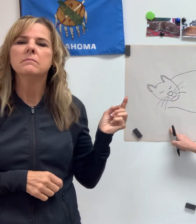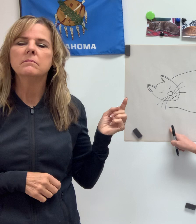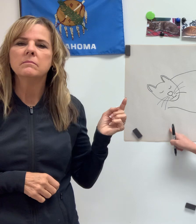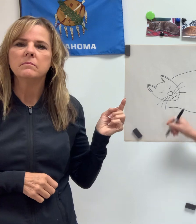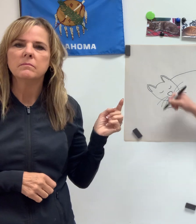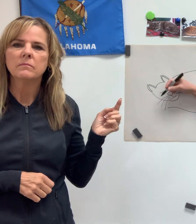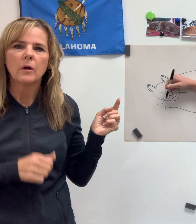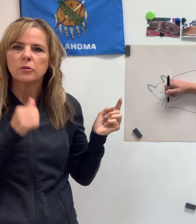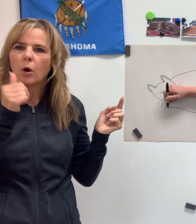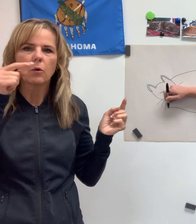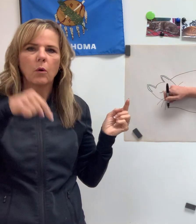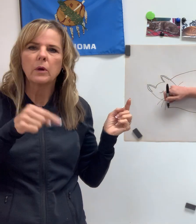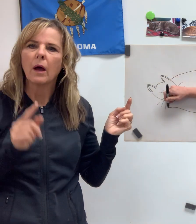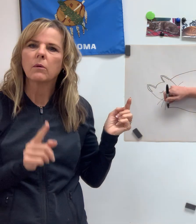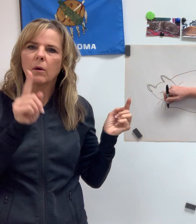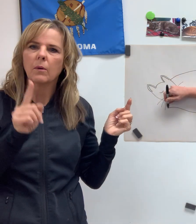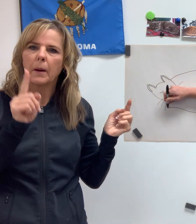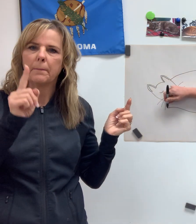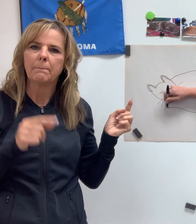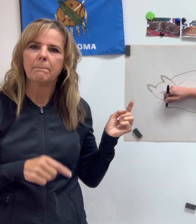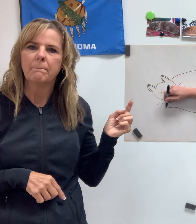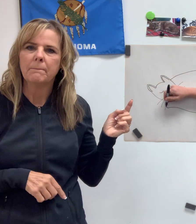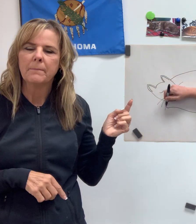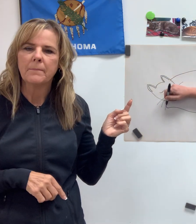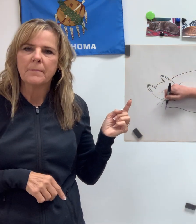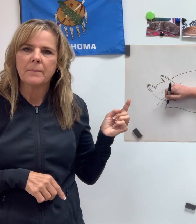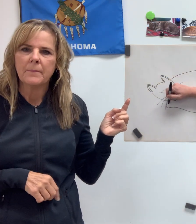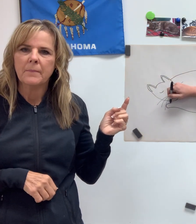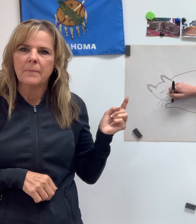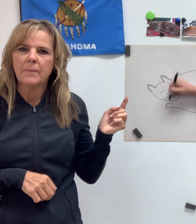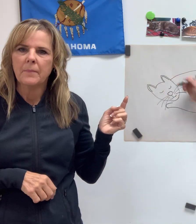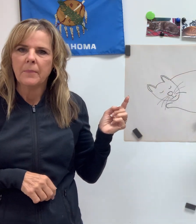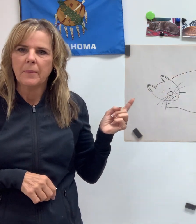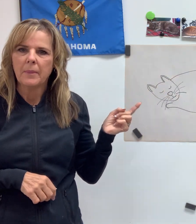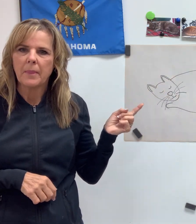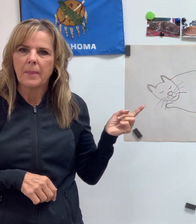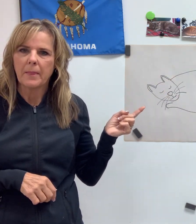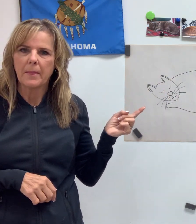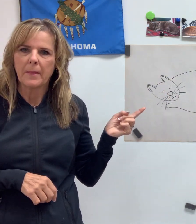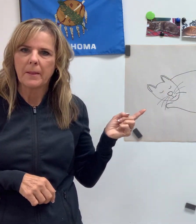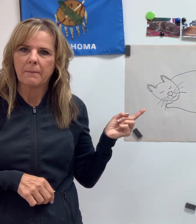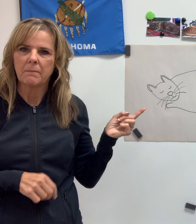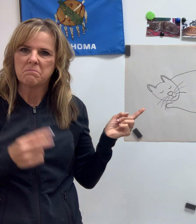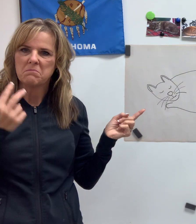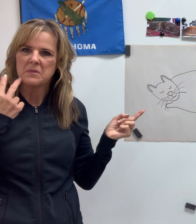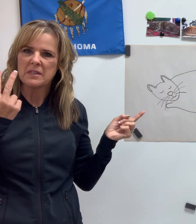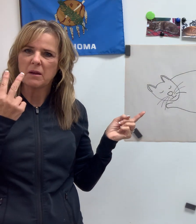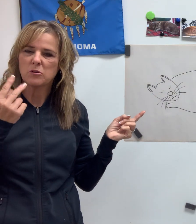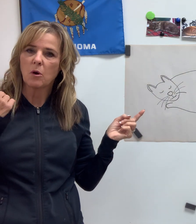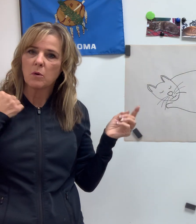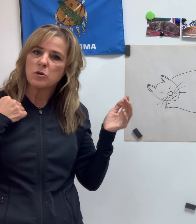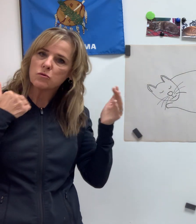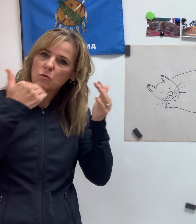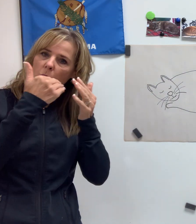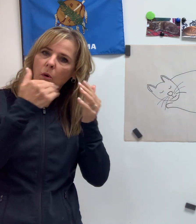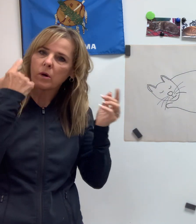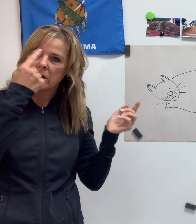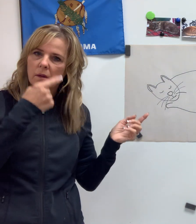go down. Going up, I'm gonna make a curved line, and it's gonna stop. See how it's going towards the